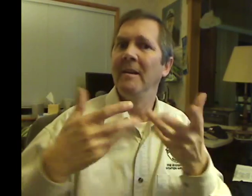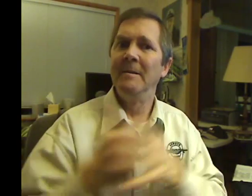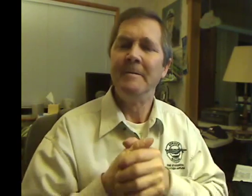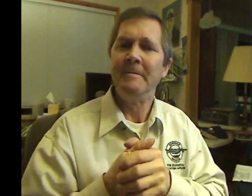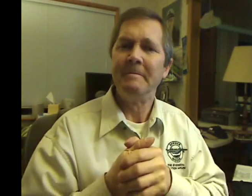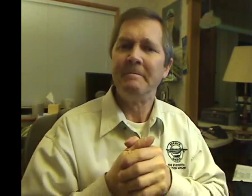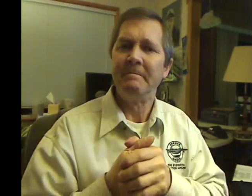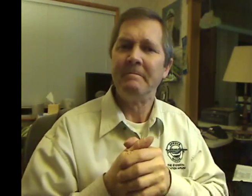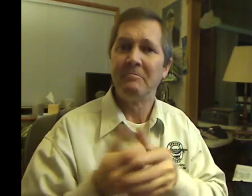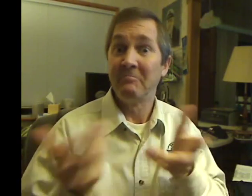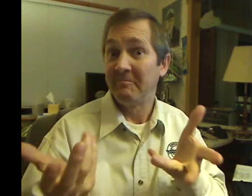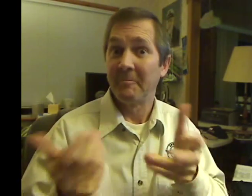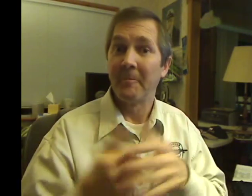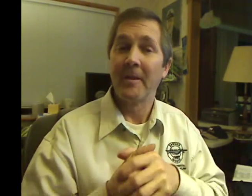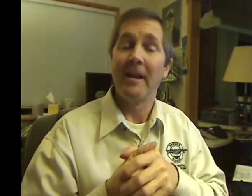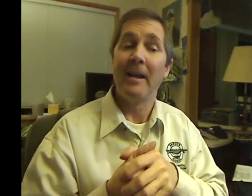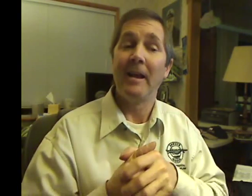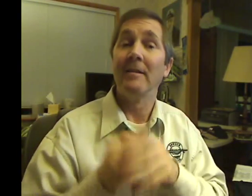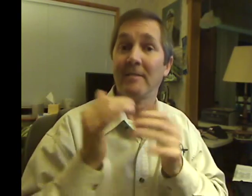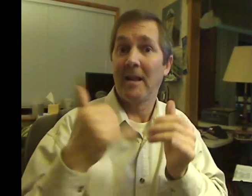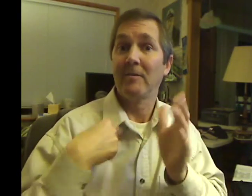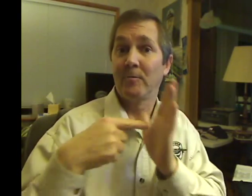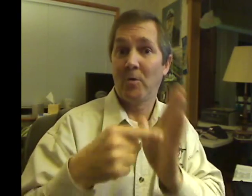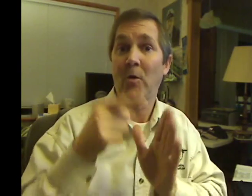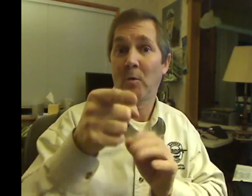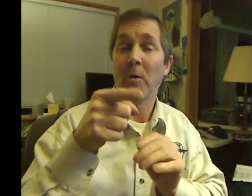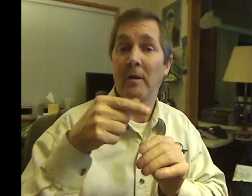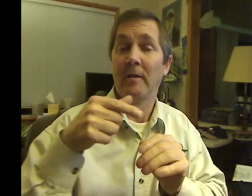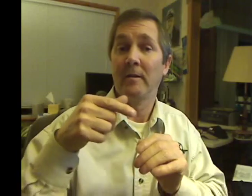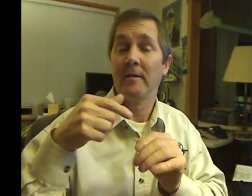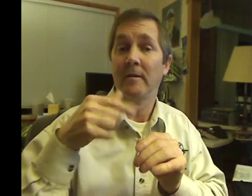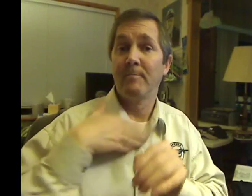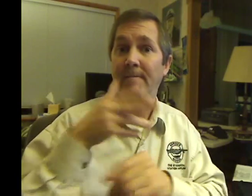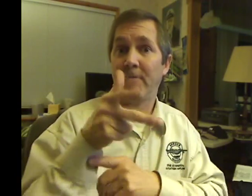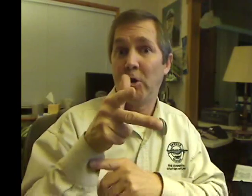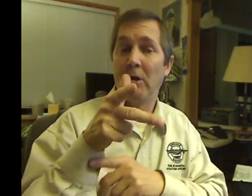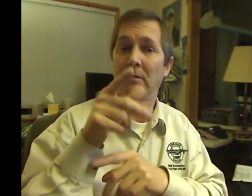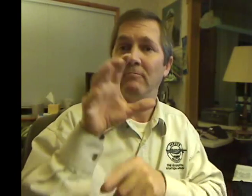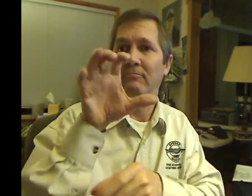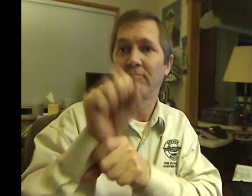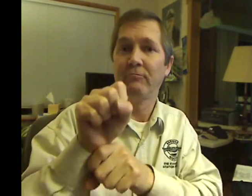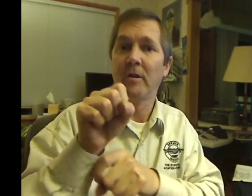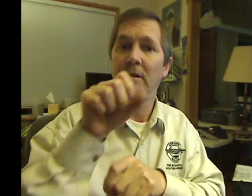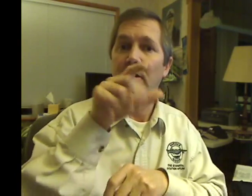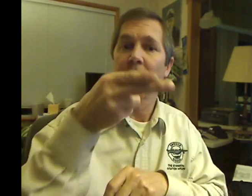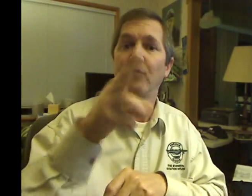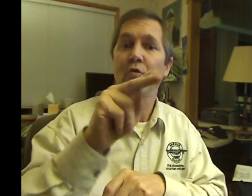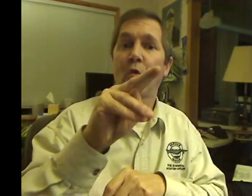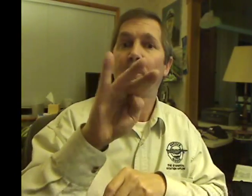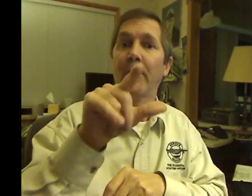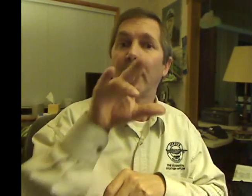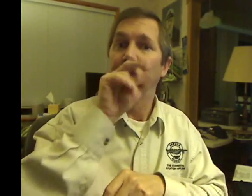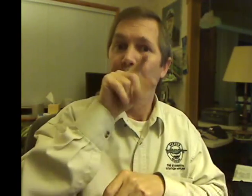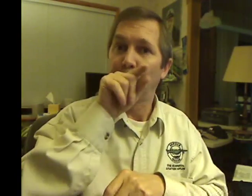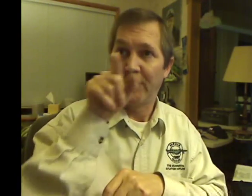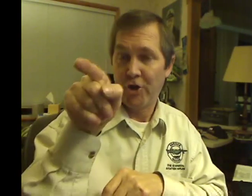its territory. The man who replaced him as president and who's been striving to rebuild relations with China